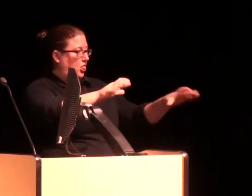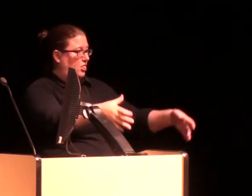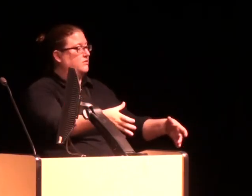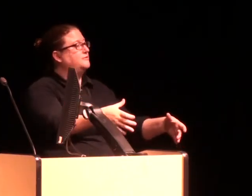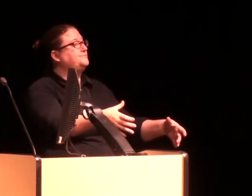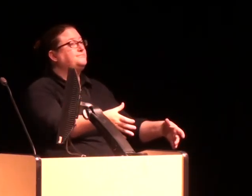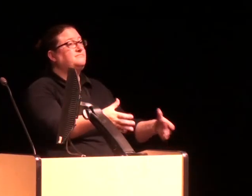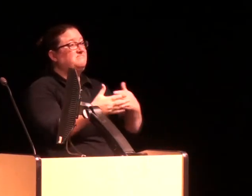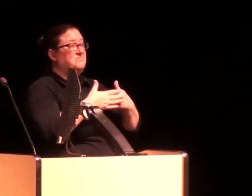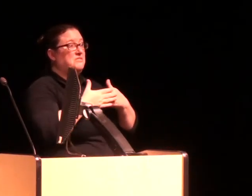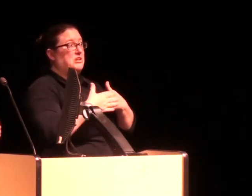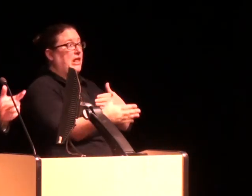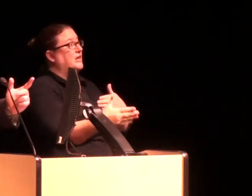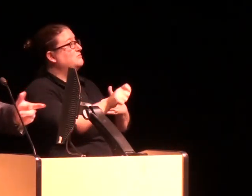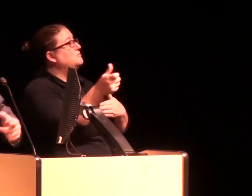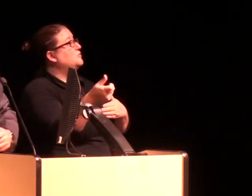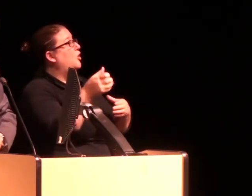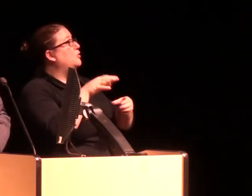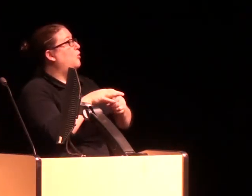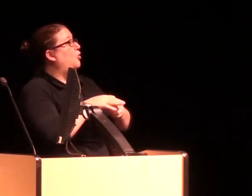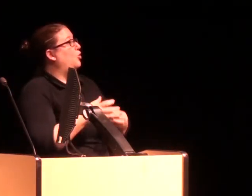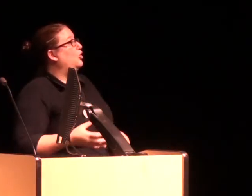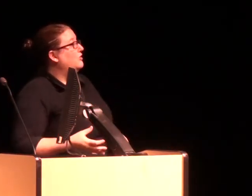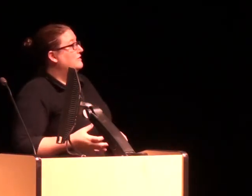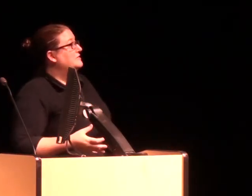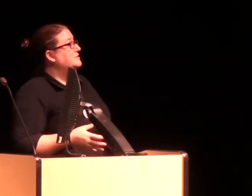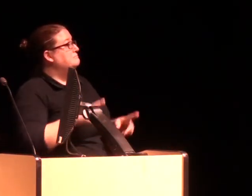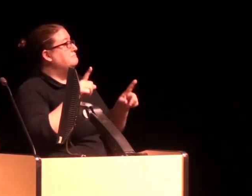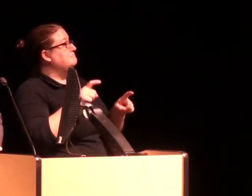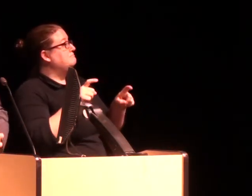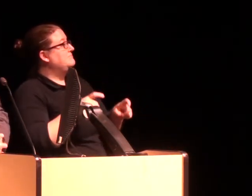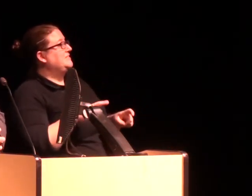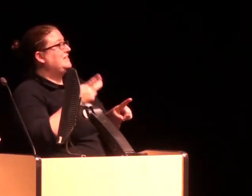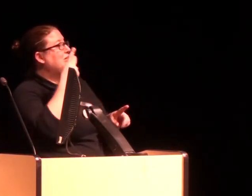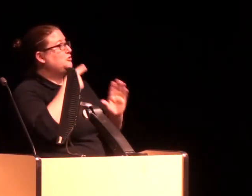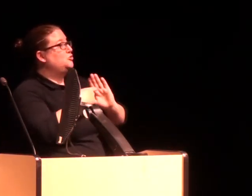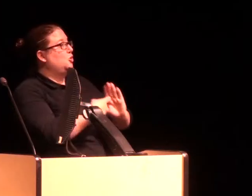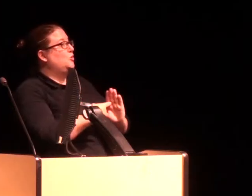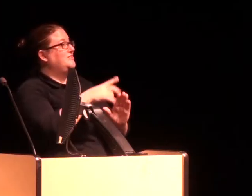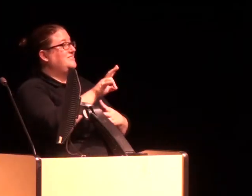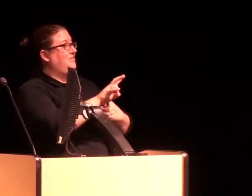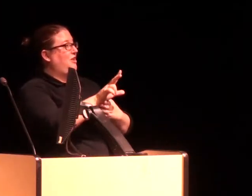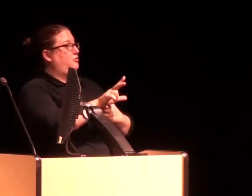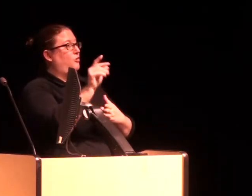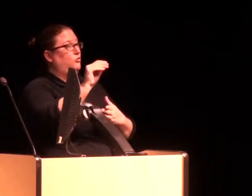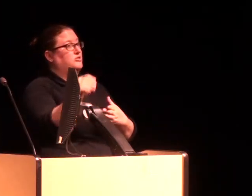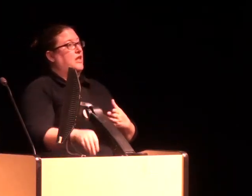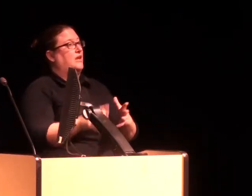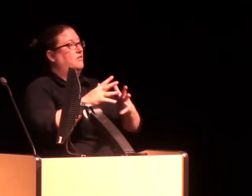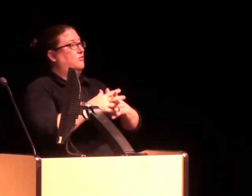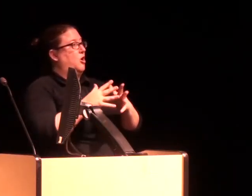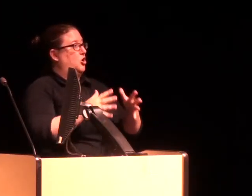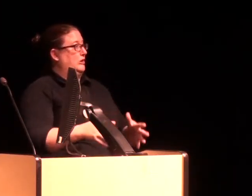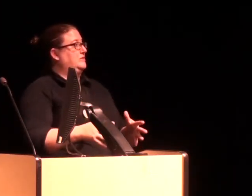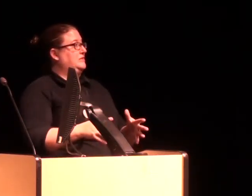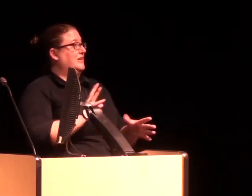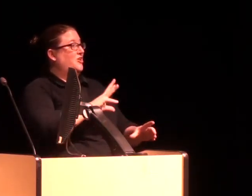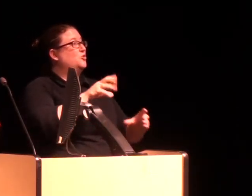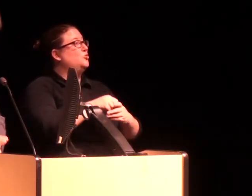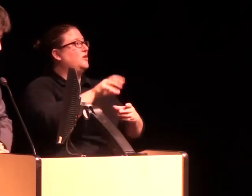After that, another poll. This shows that the 73% of Americans,